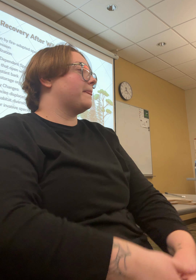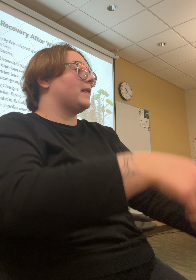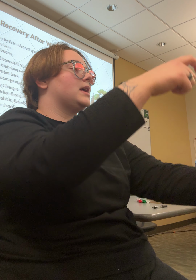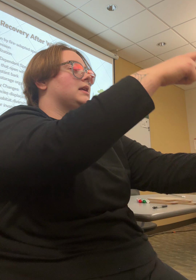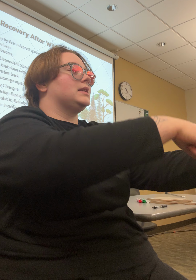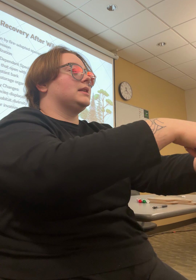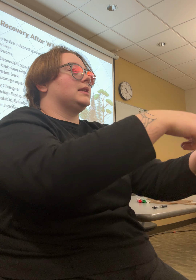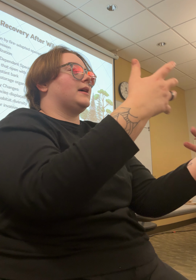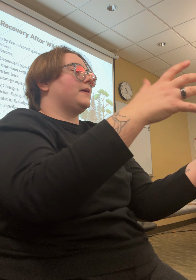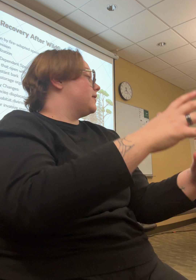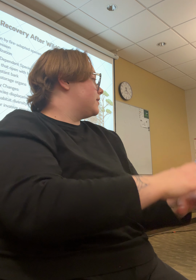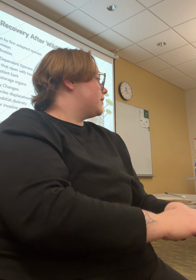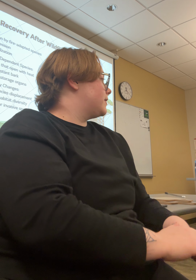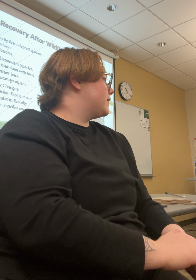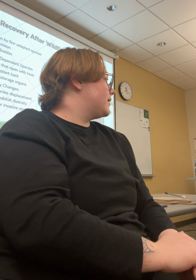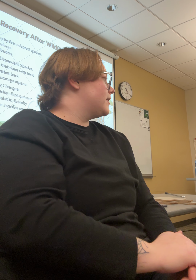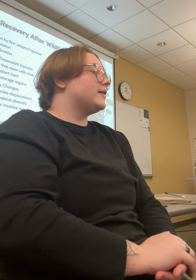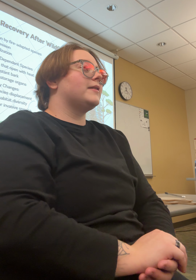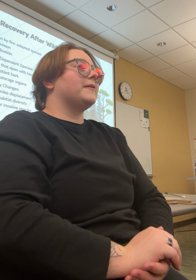I was about to say. Where do we die? Yeah.